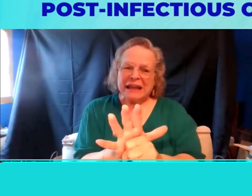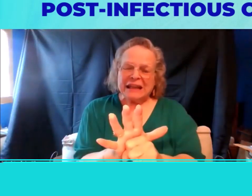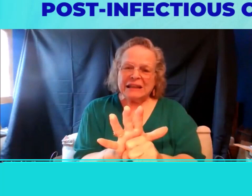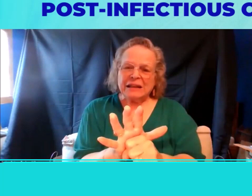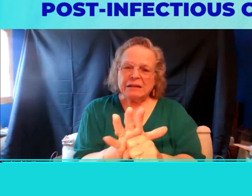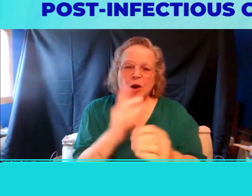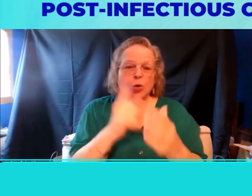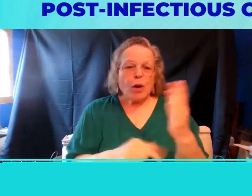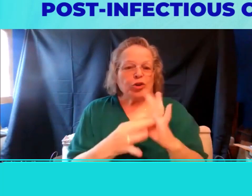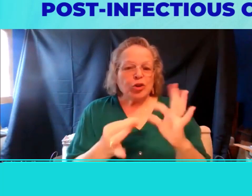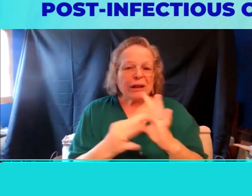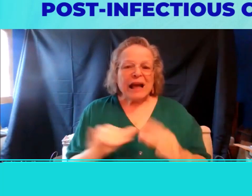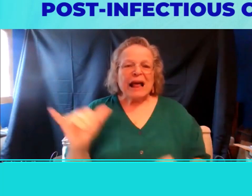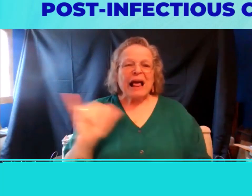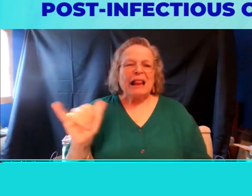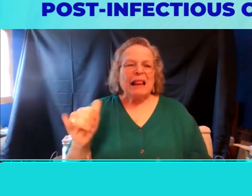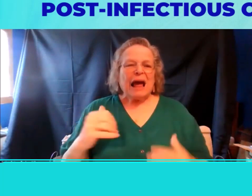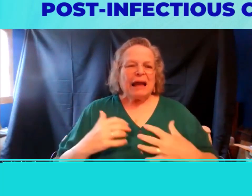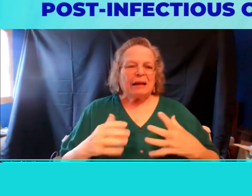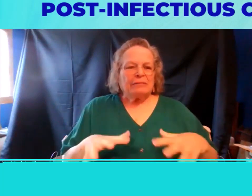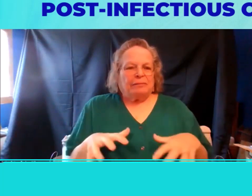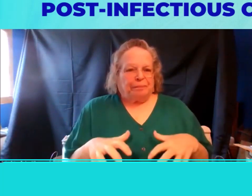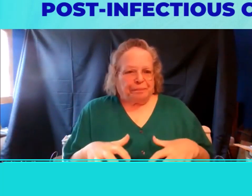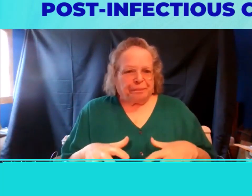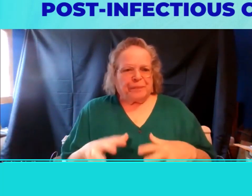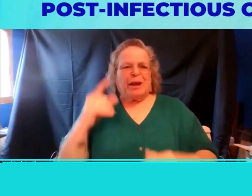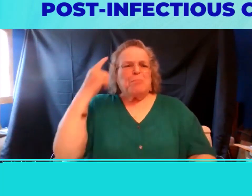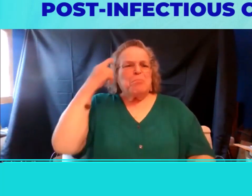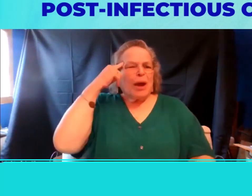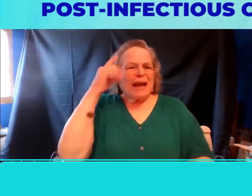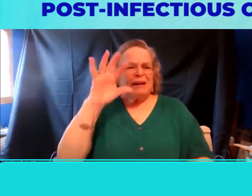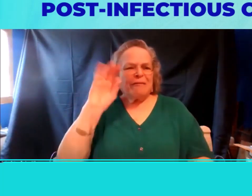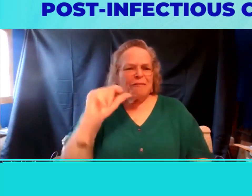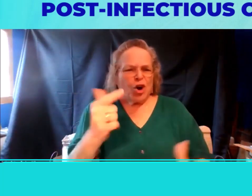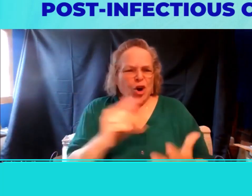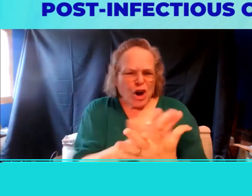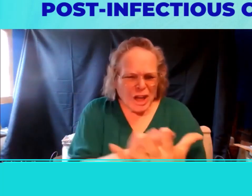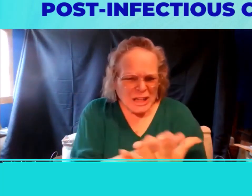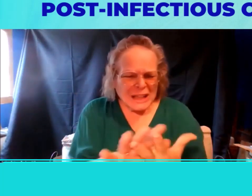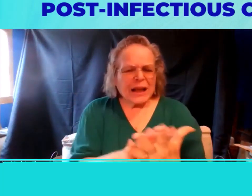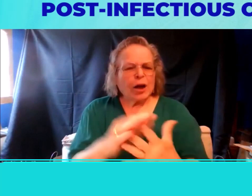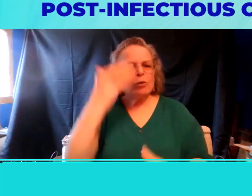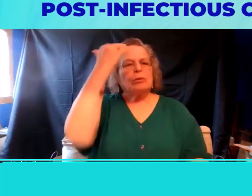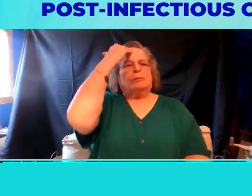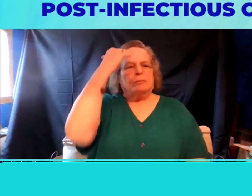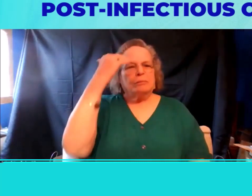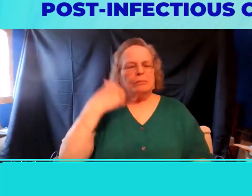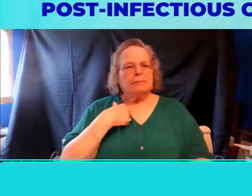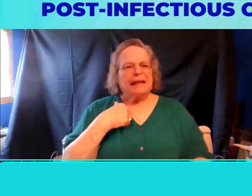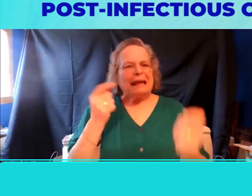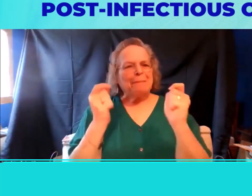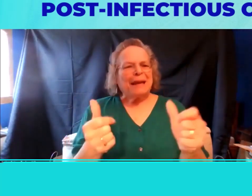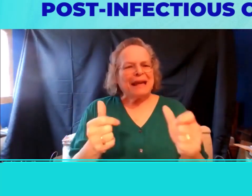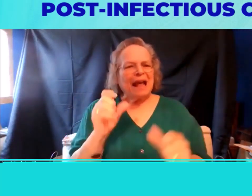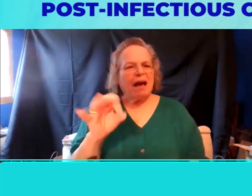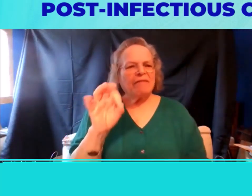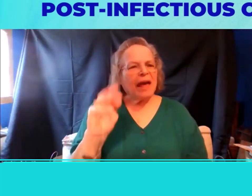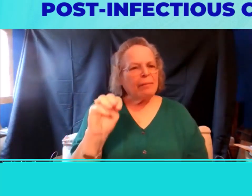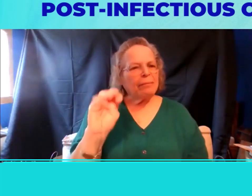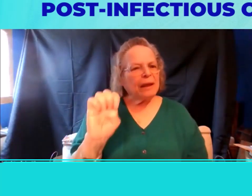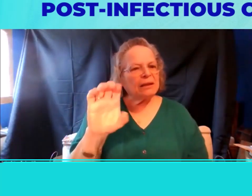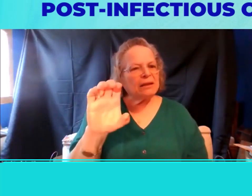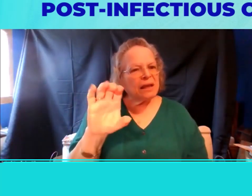When I get tremors from a flare, I'm back in the wheelchair. I'm still having trouble with mobility and fatigue and general physical